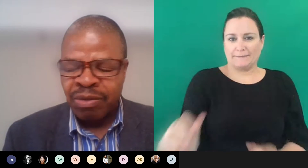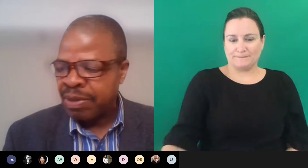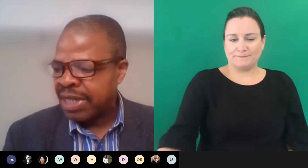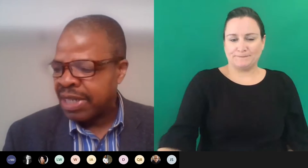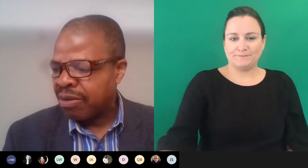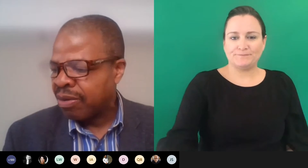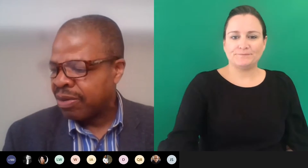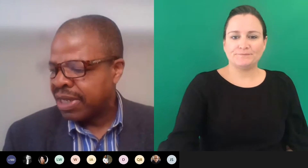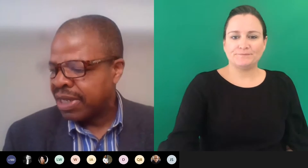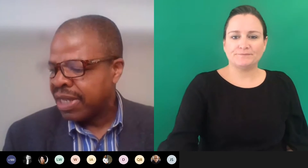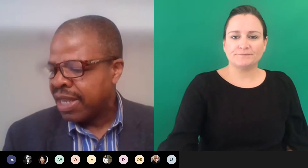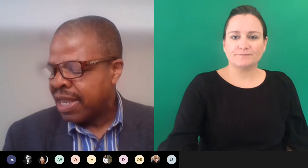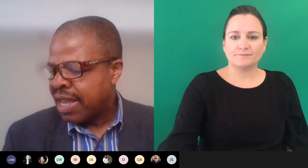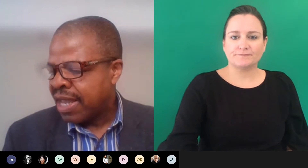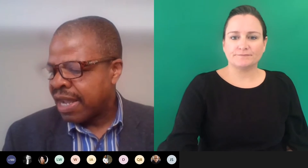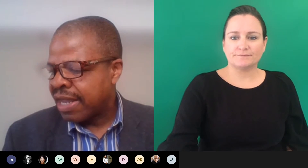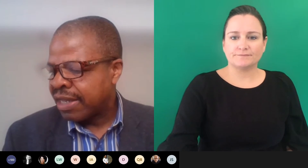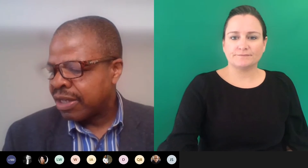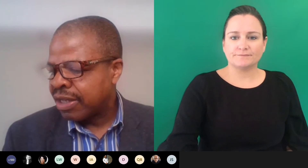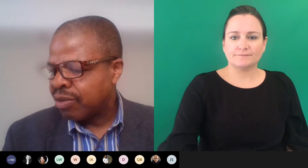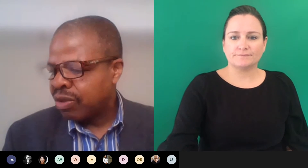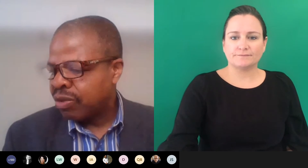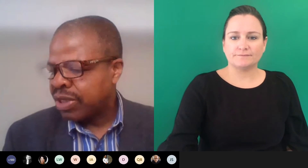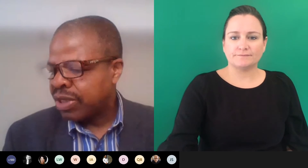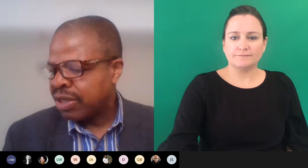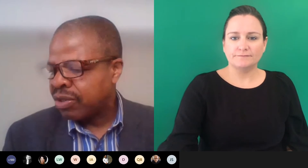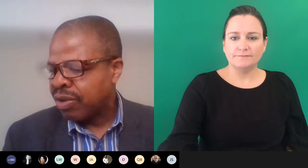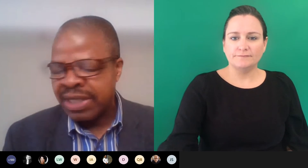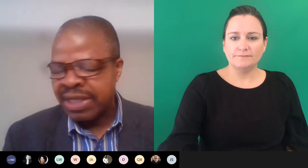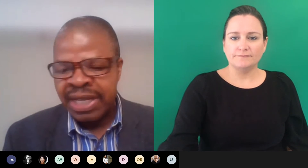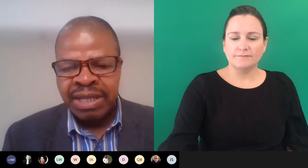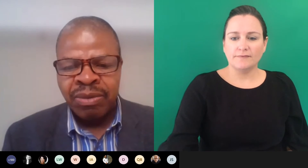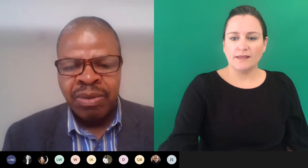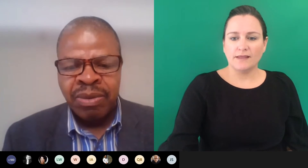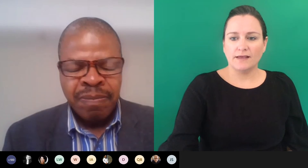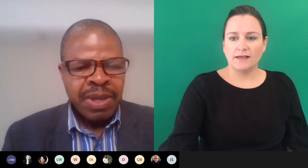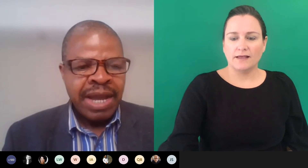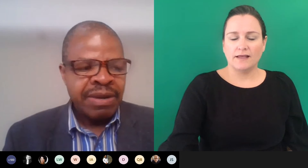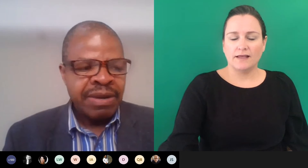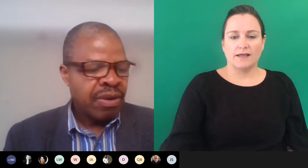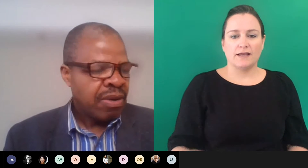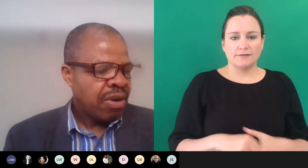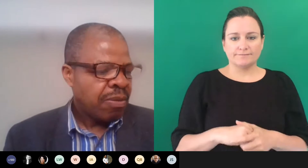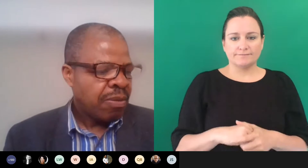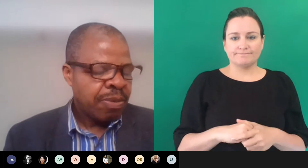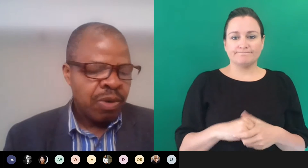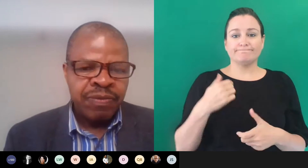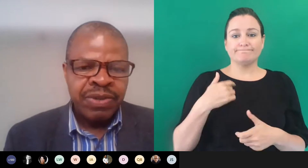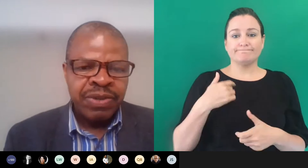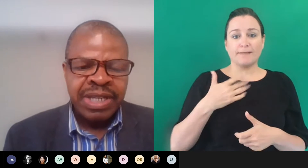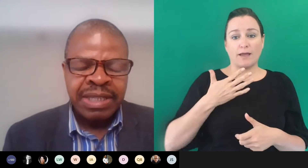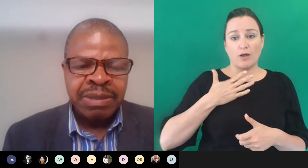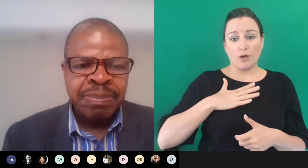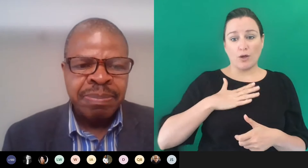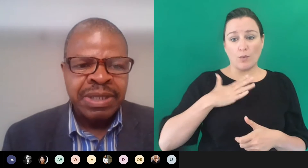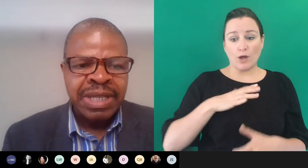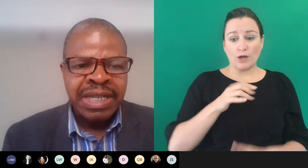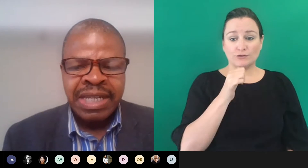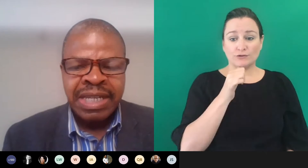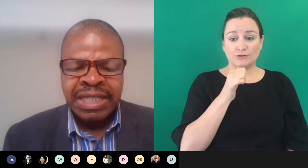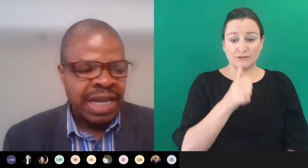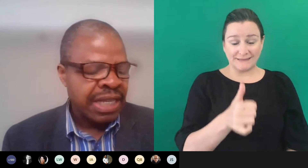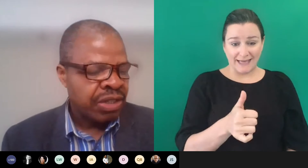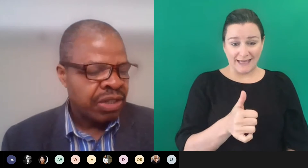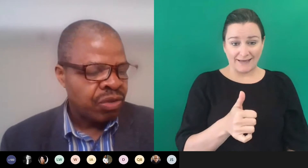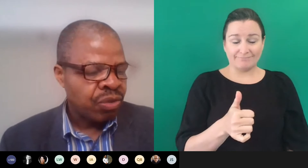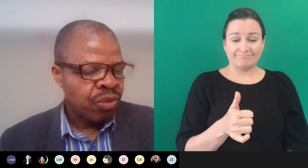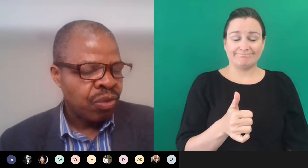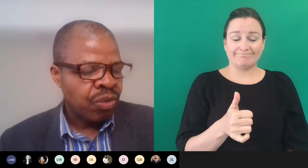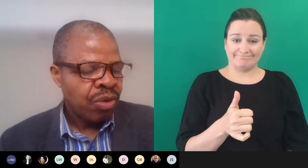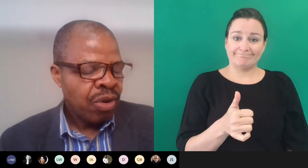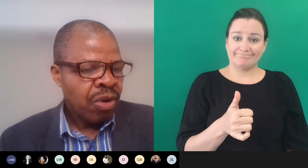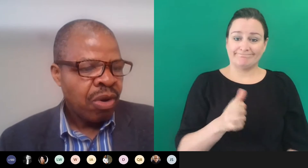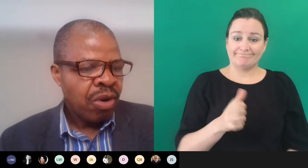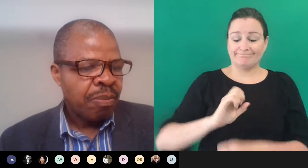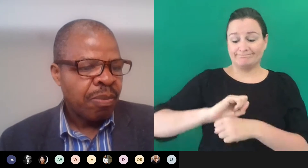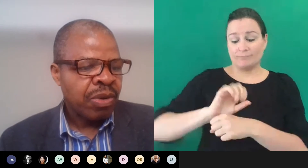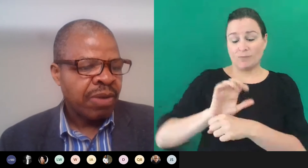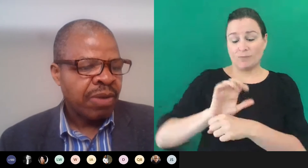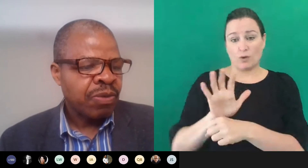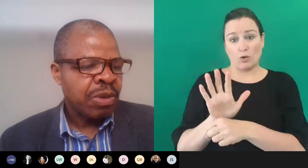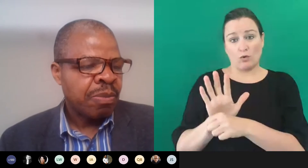the slide will be downloading, I just want to say to us that, look, I know COVID has presented a challenge